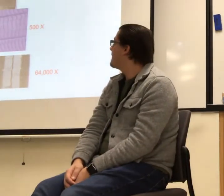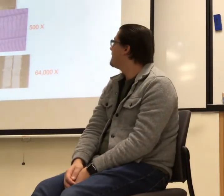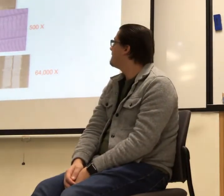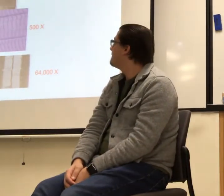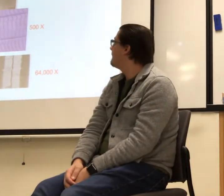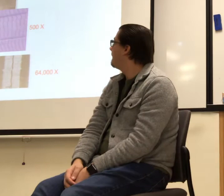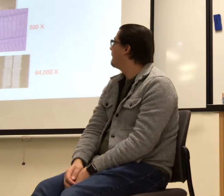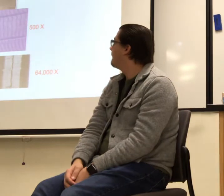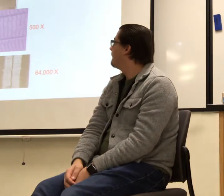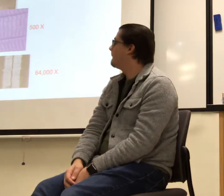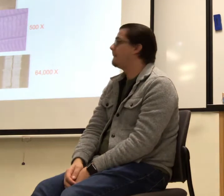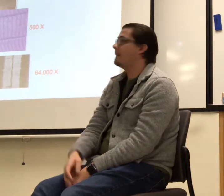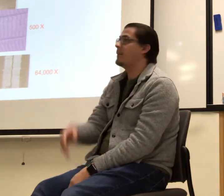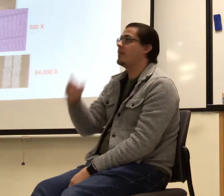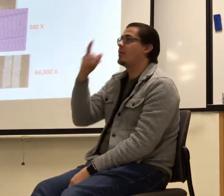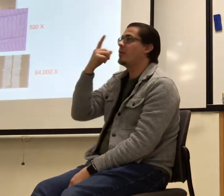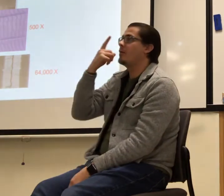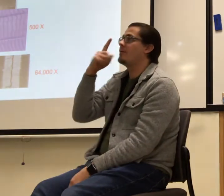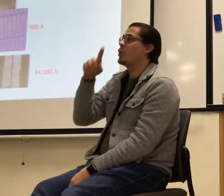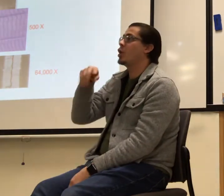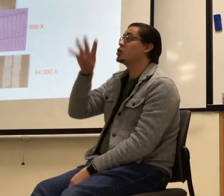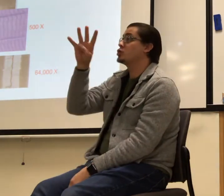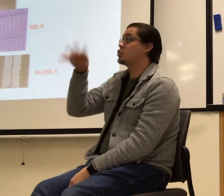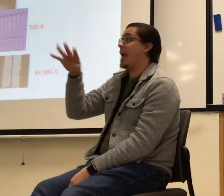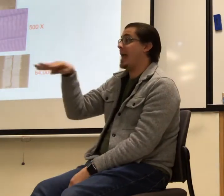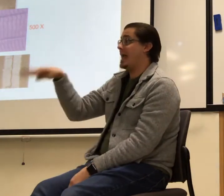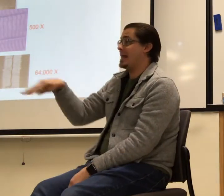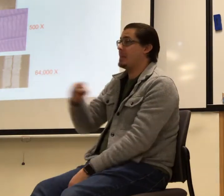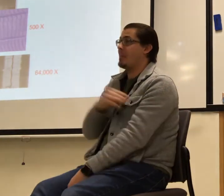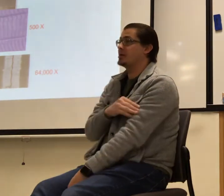So in striated muscle,